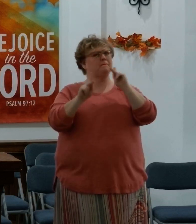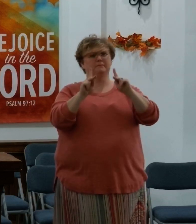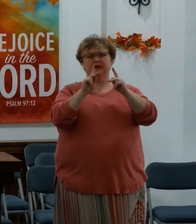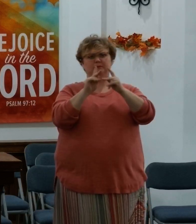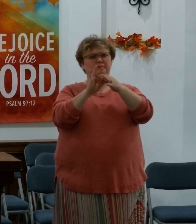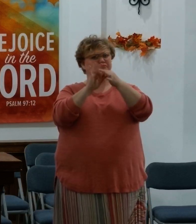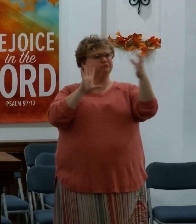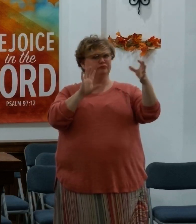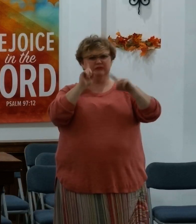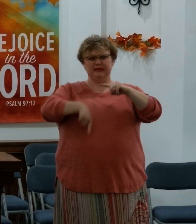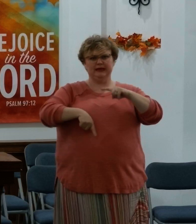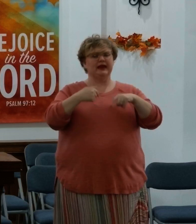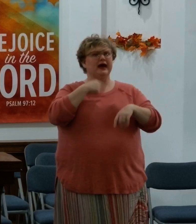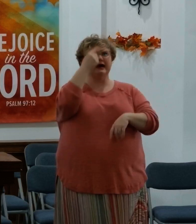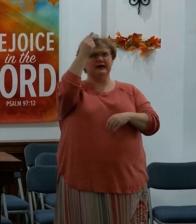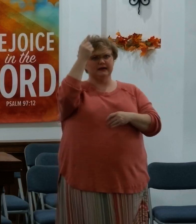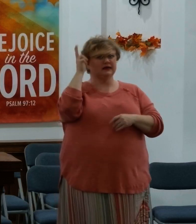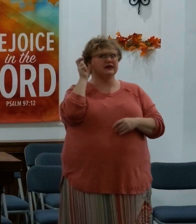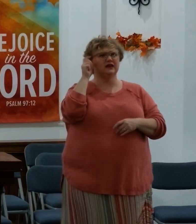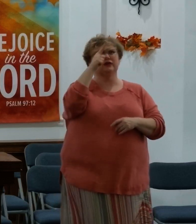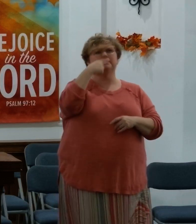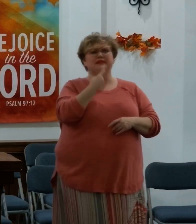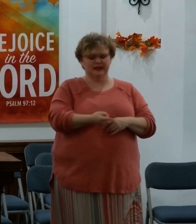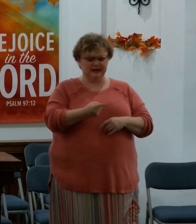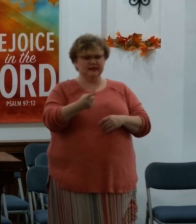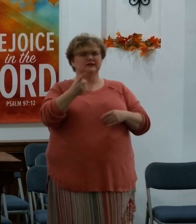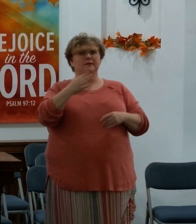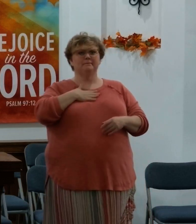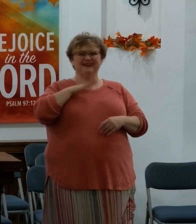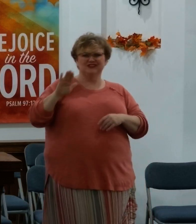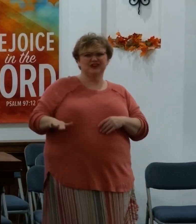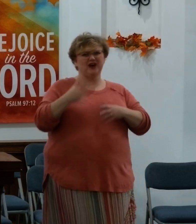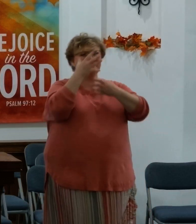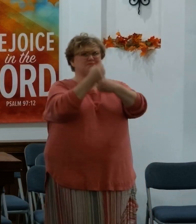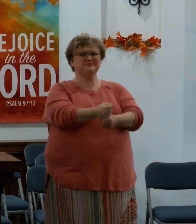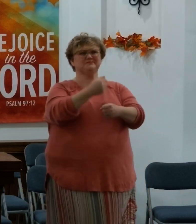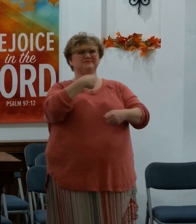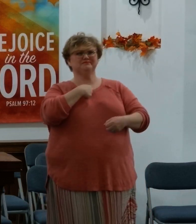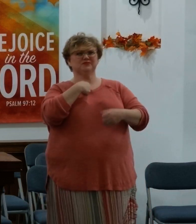him say to be my child, just trust me,